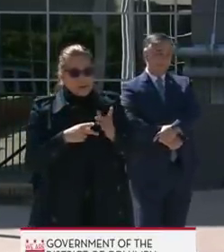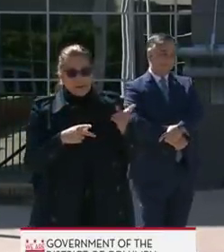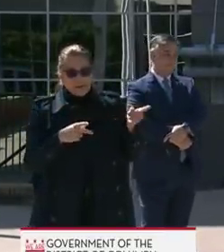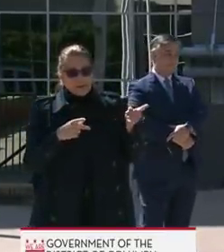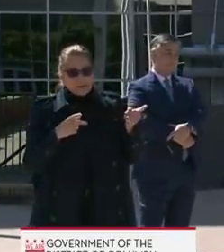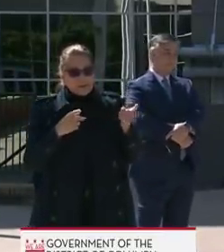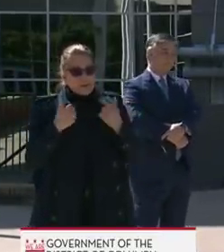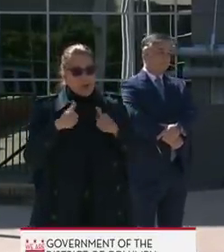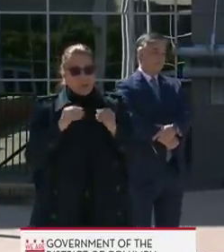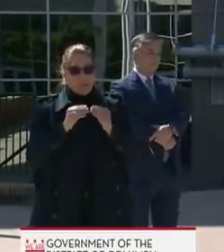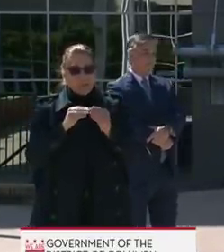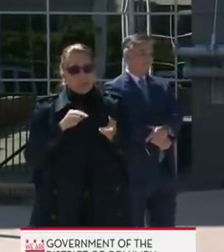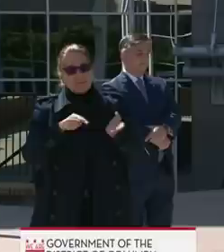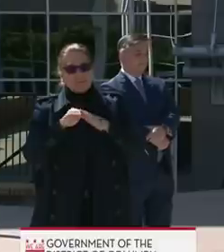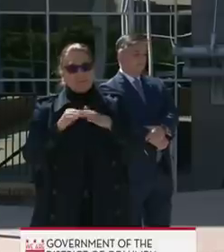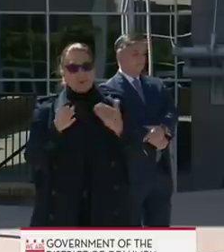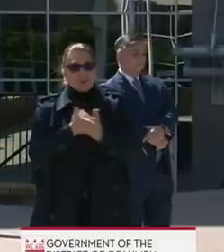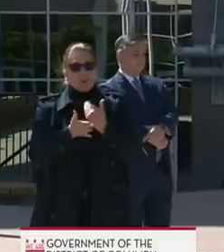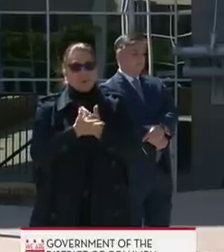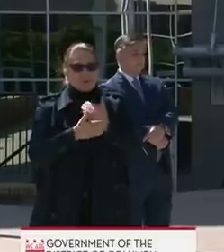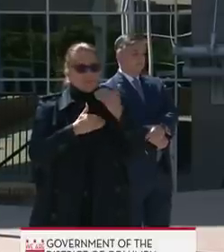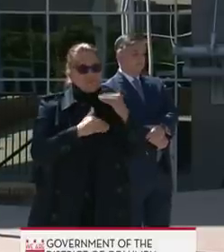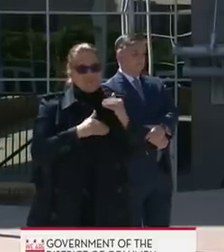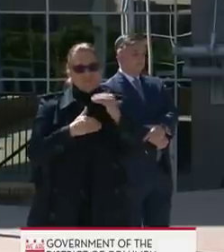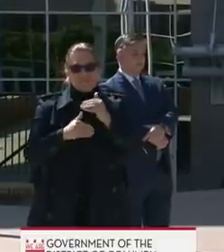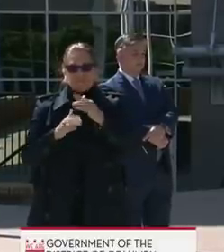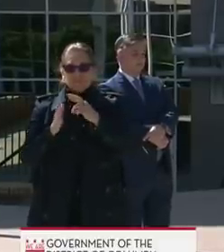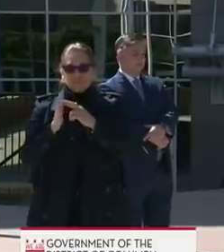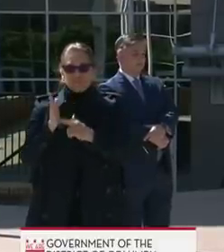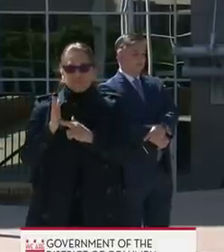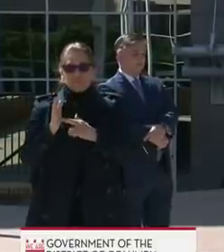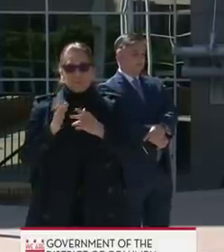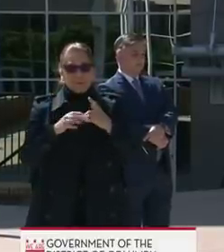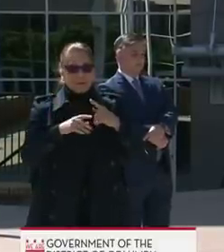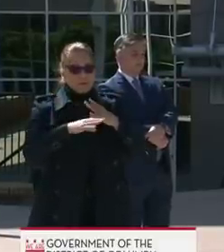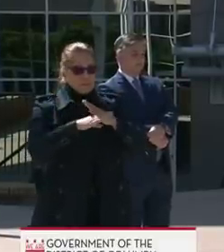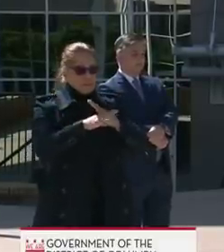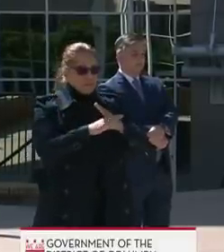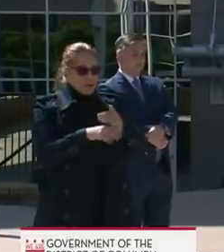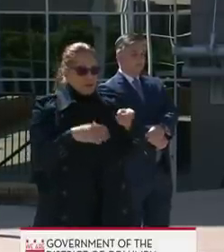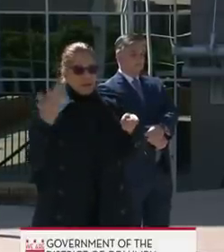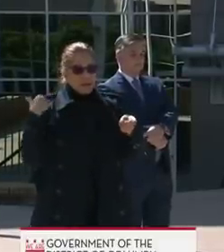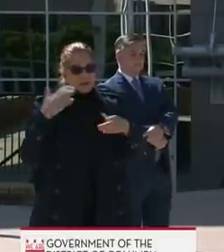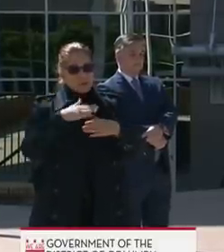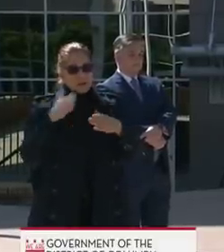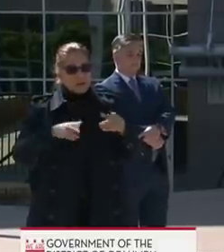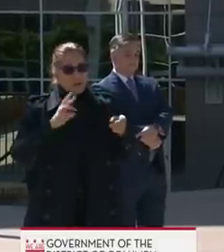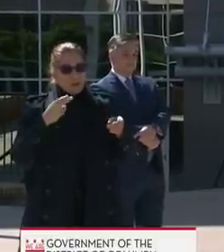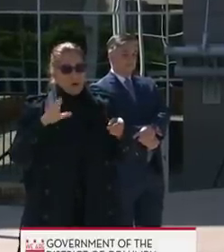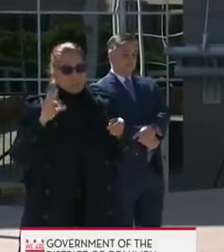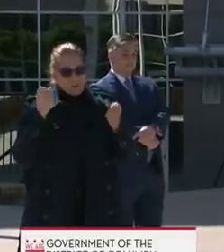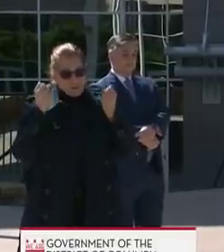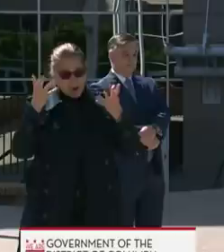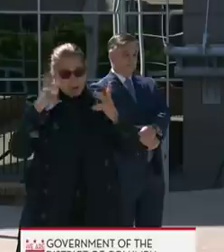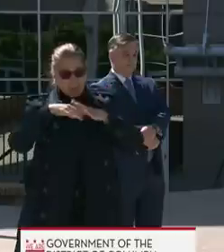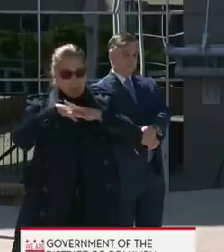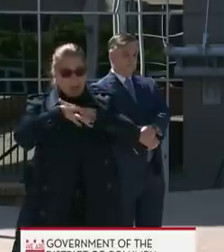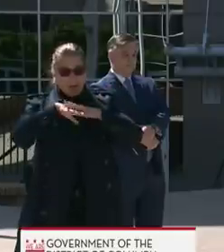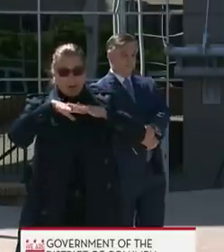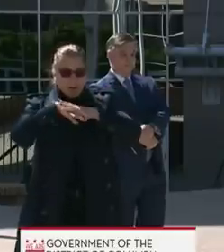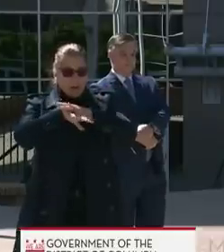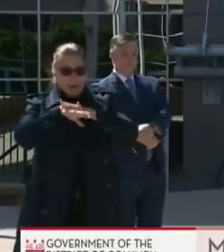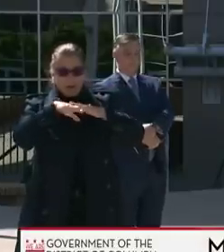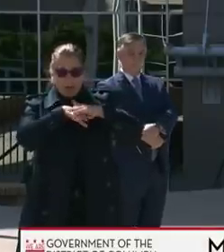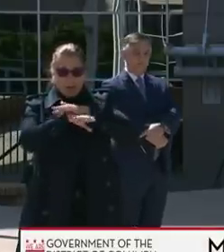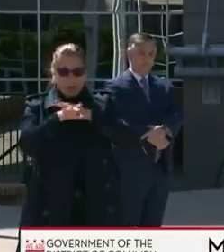you doing to keep from what happened at Fisherman's Wharf from happening again at other places? Well, thanks for that